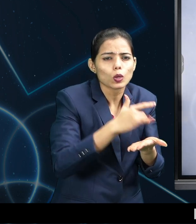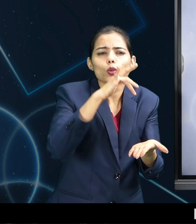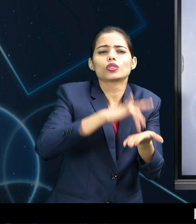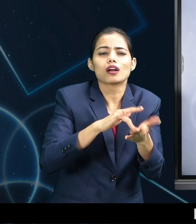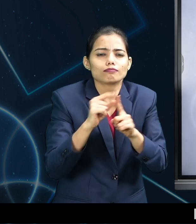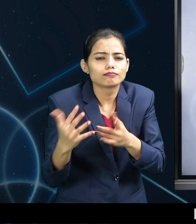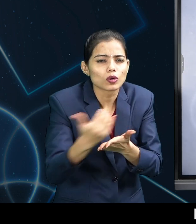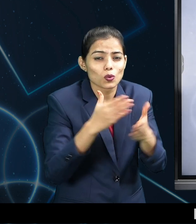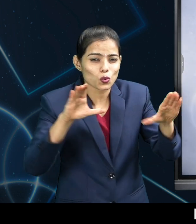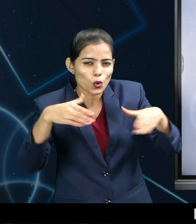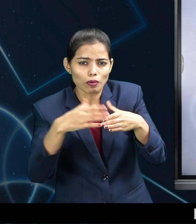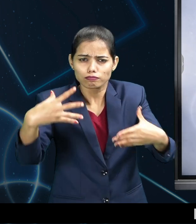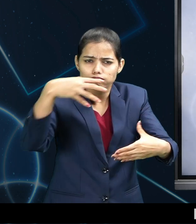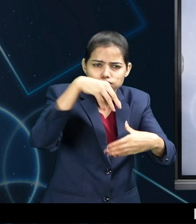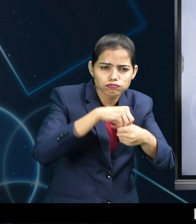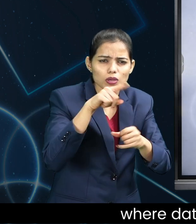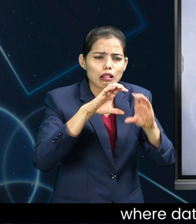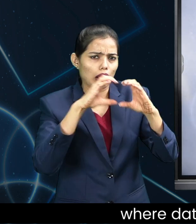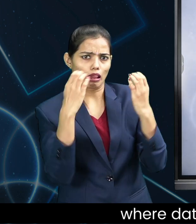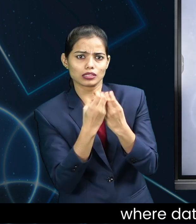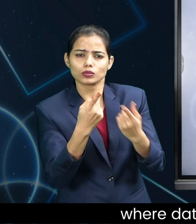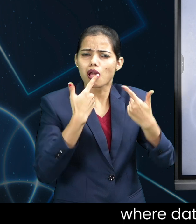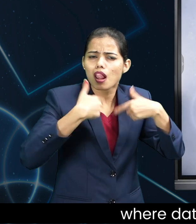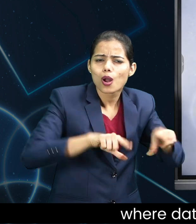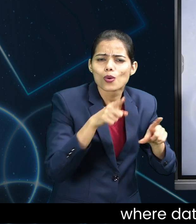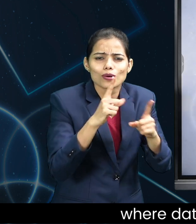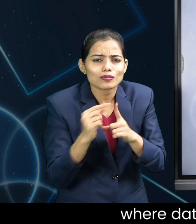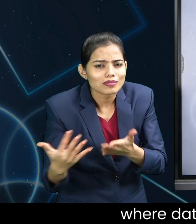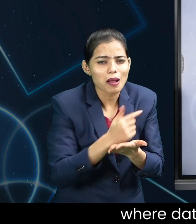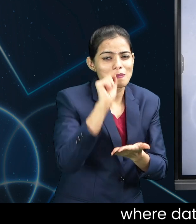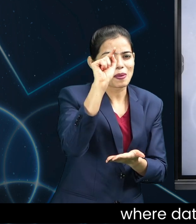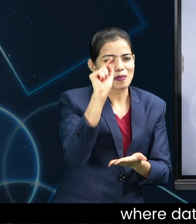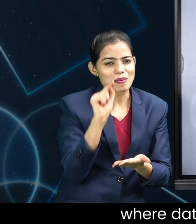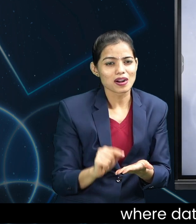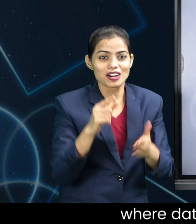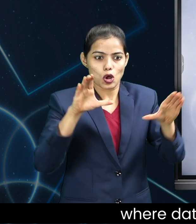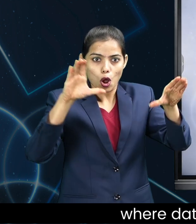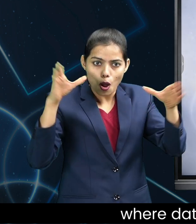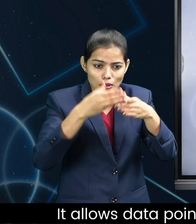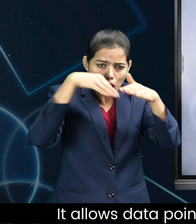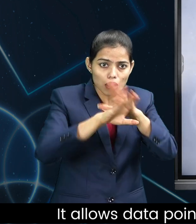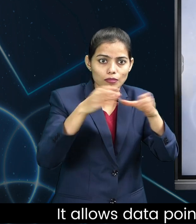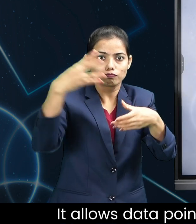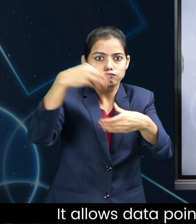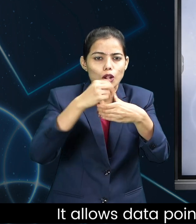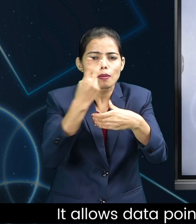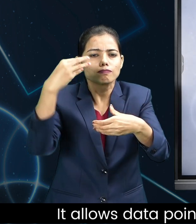It is used for larger data sets where data is grouped into intervals or classes. It allows data points to